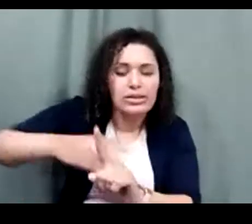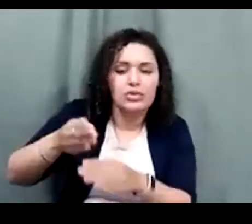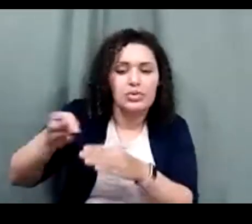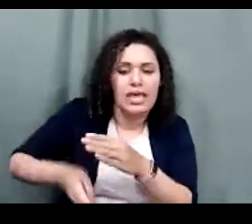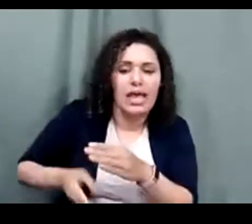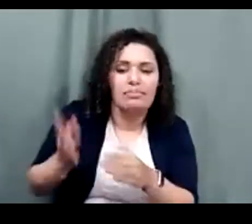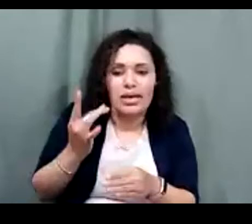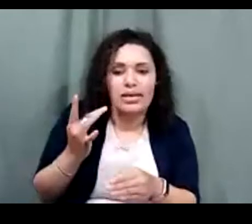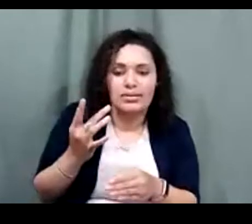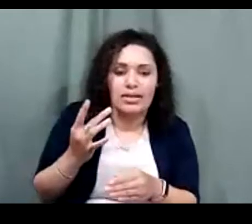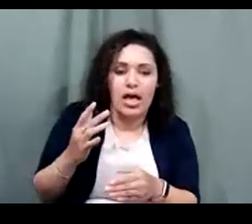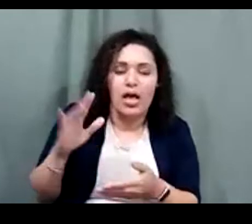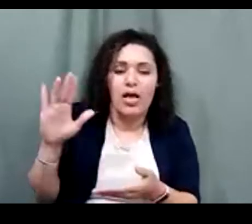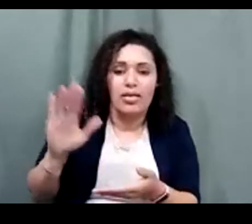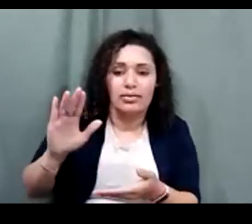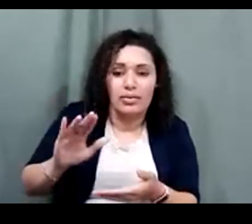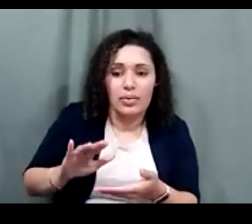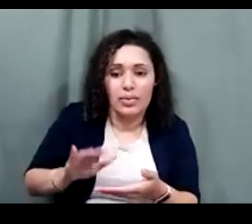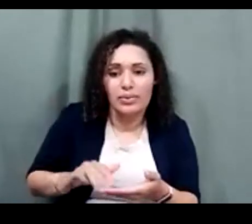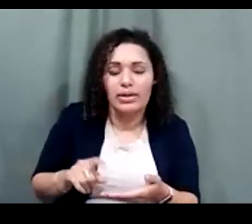lose wine less and less quickly.